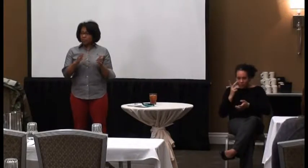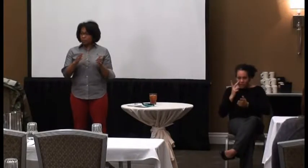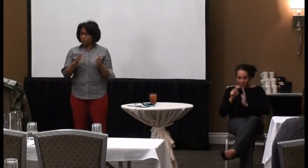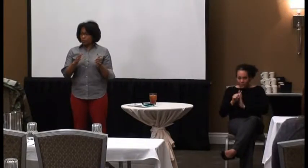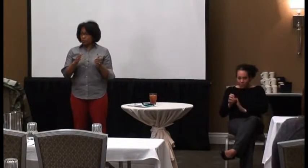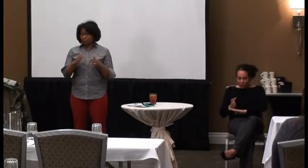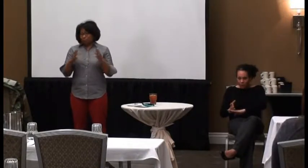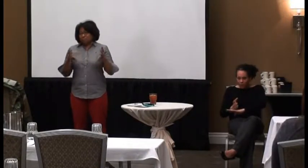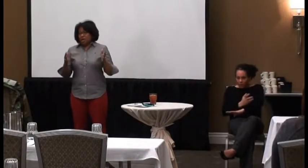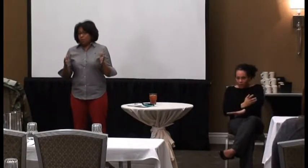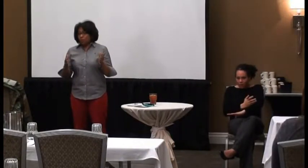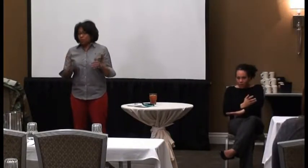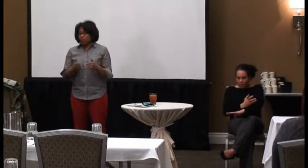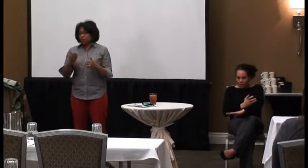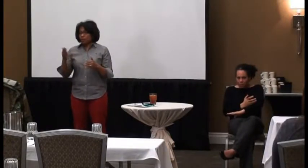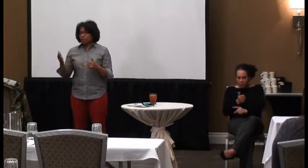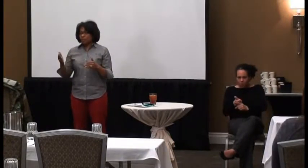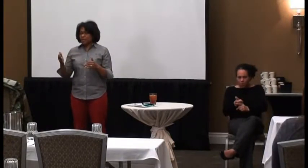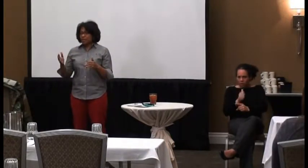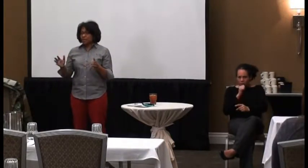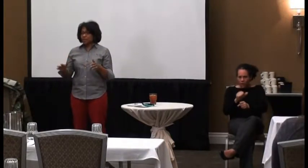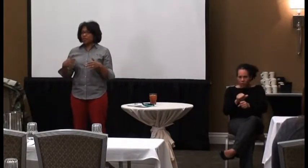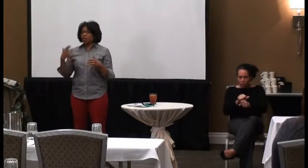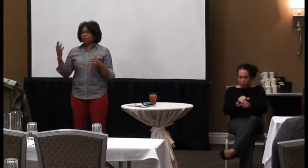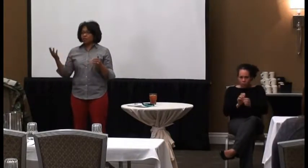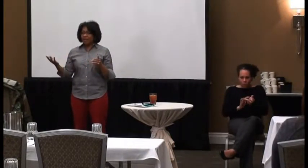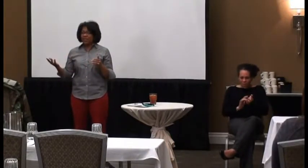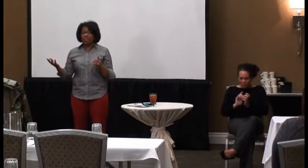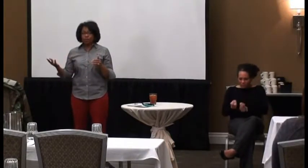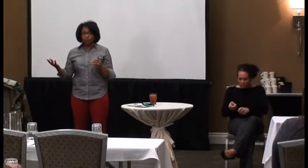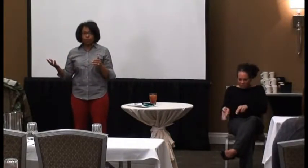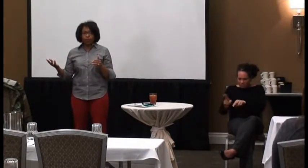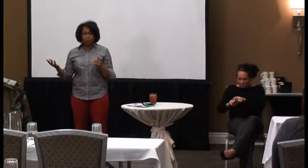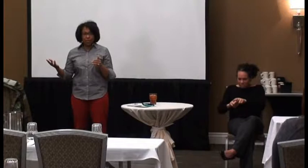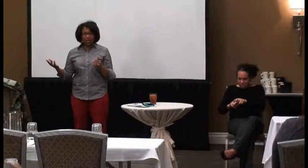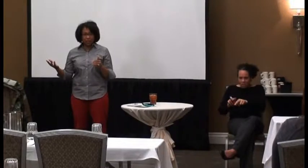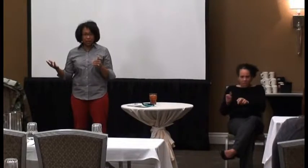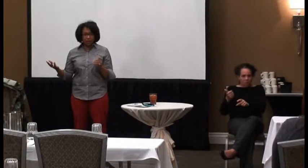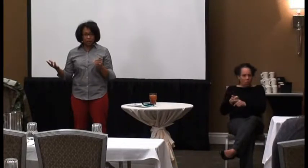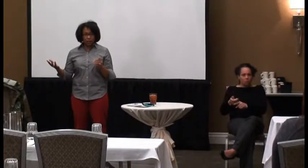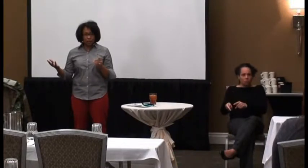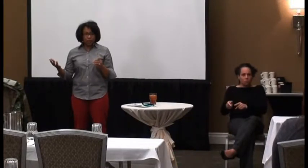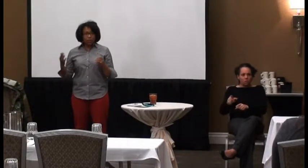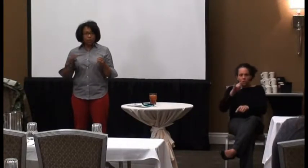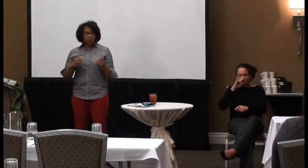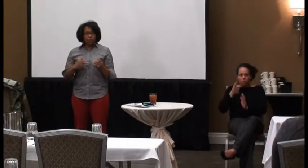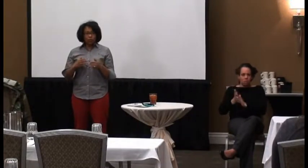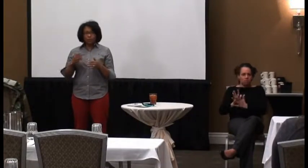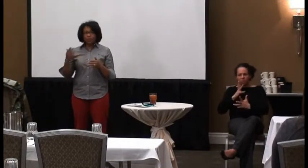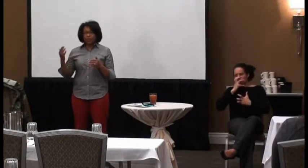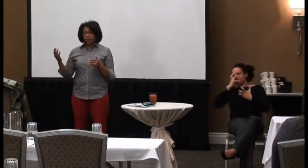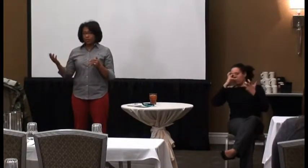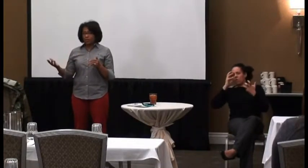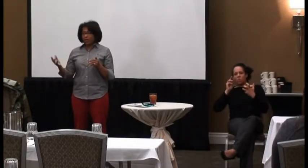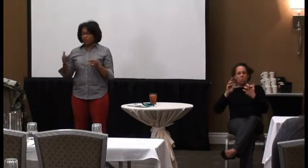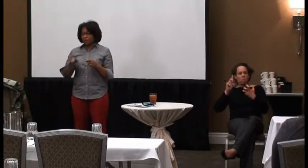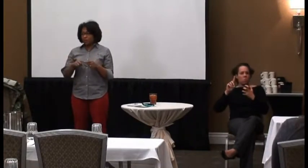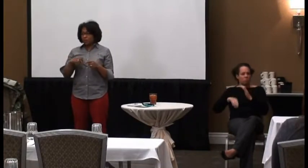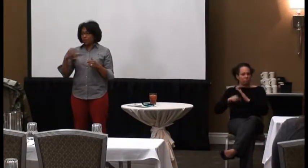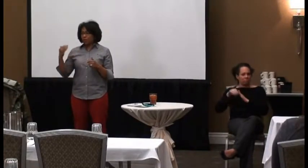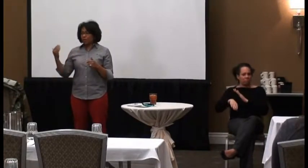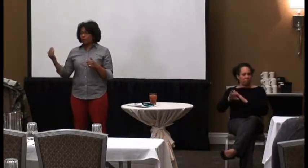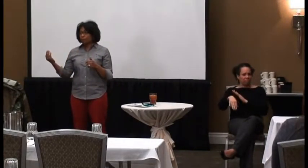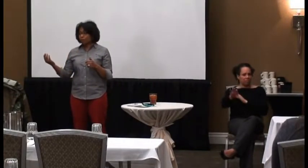seem to not work, we increase the medication, and all of a sudden you have an irritable, moody kid. So the potential is that